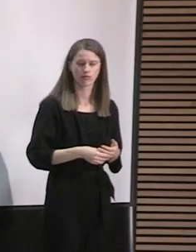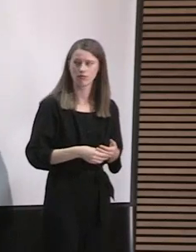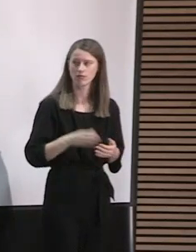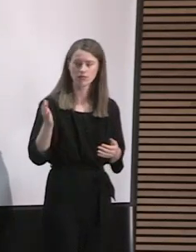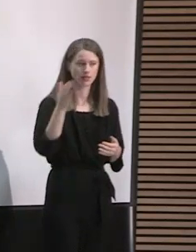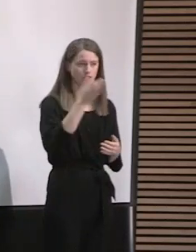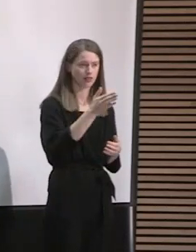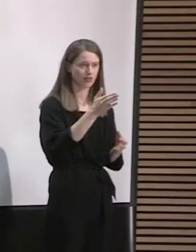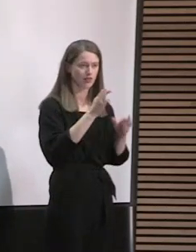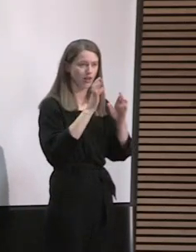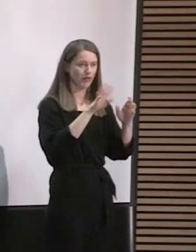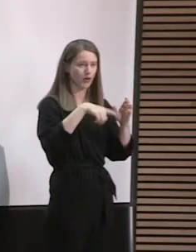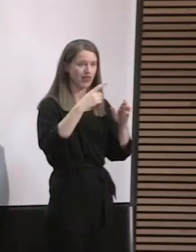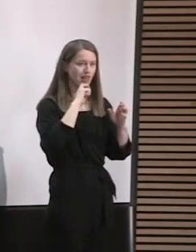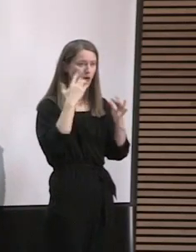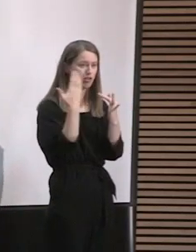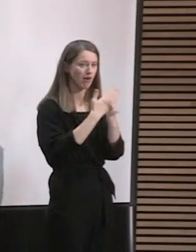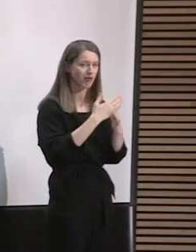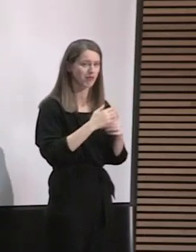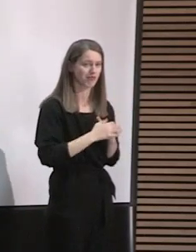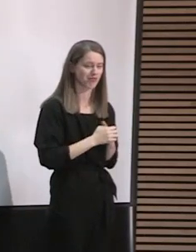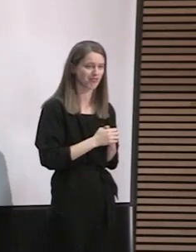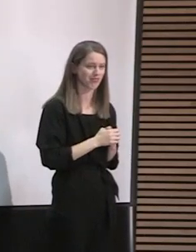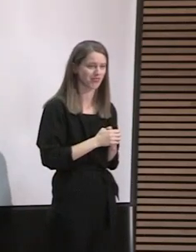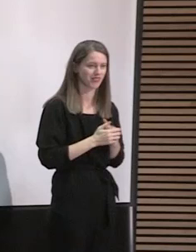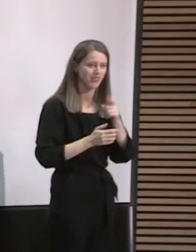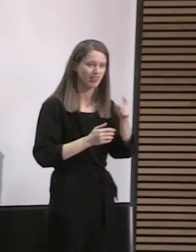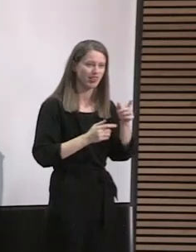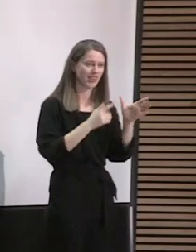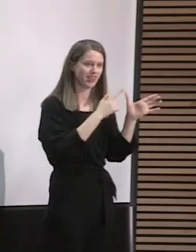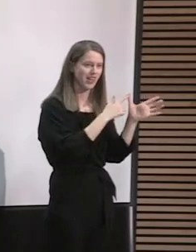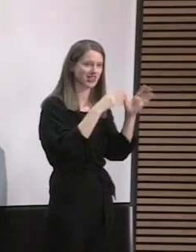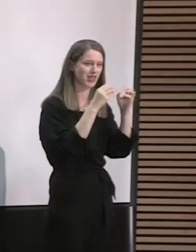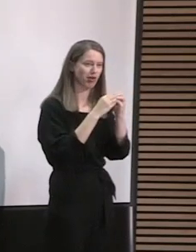hopefully your News Hub colleagues won't interrupt you this time. Dr. Bloomfield, do you agree